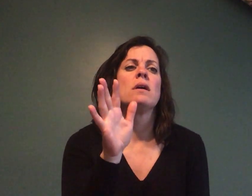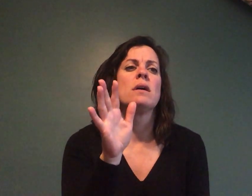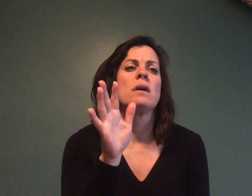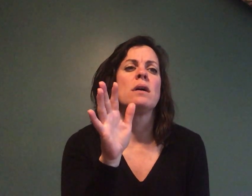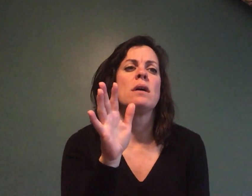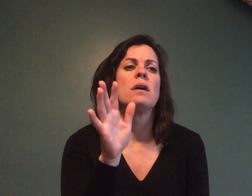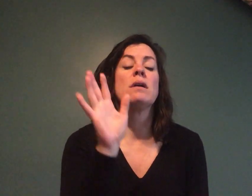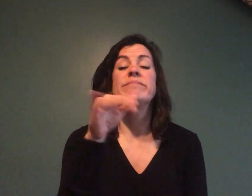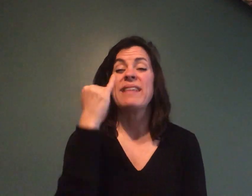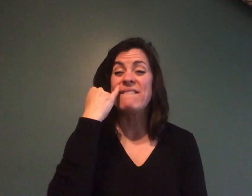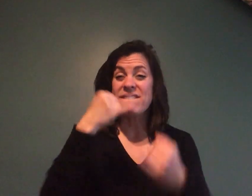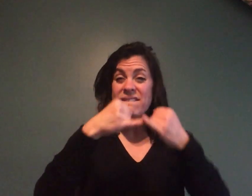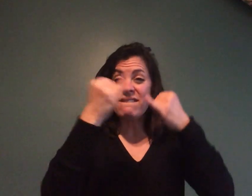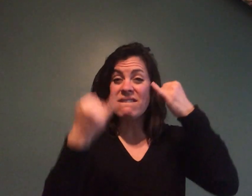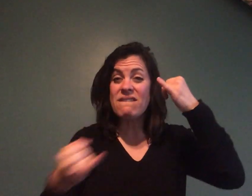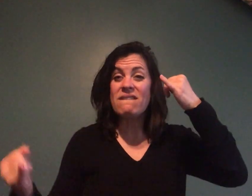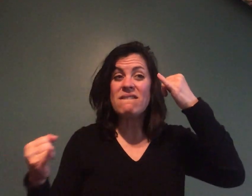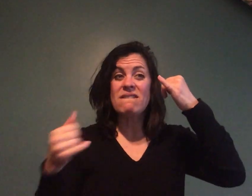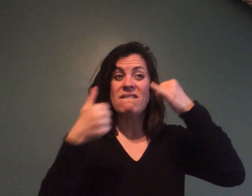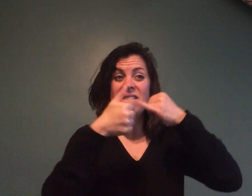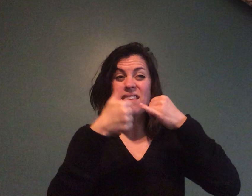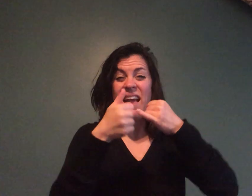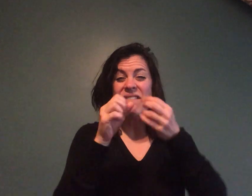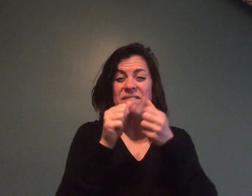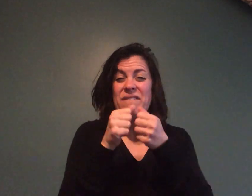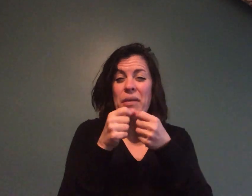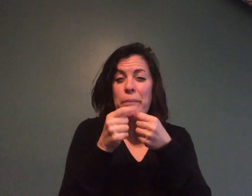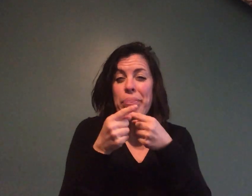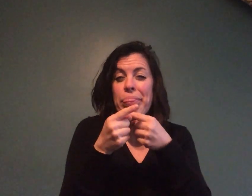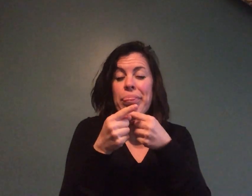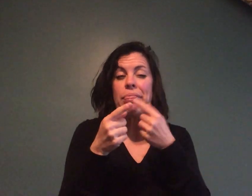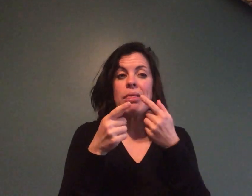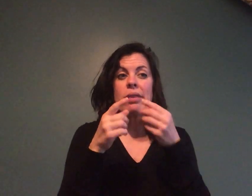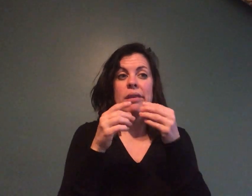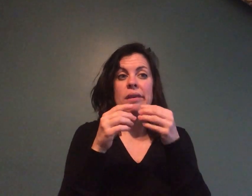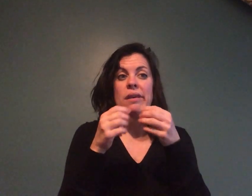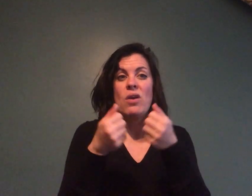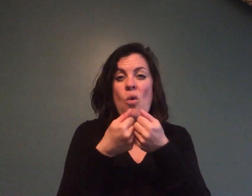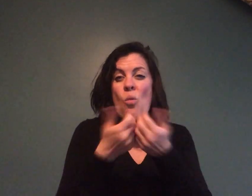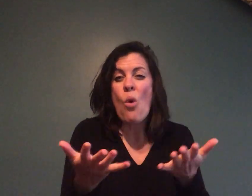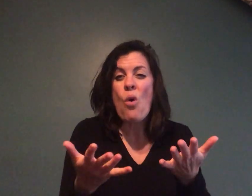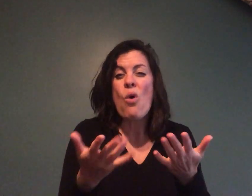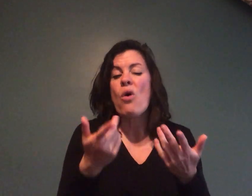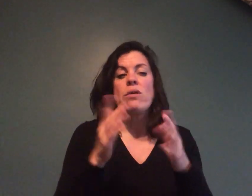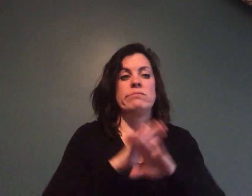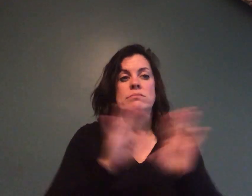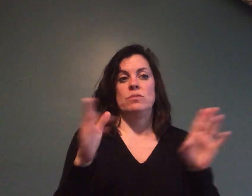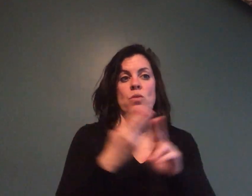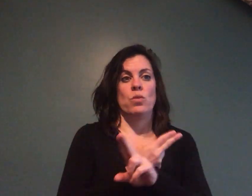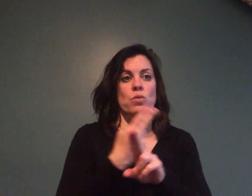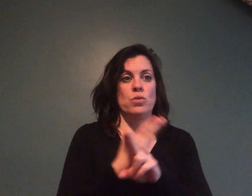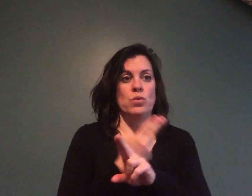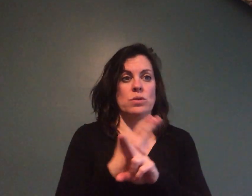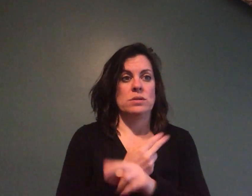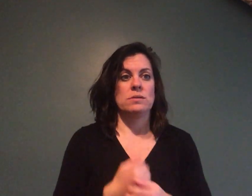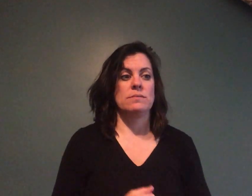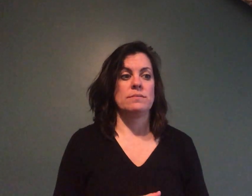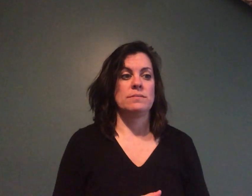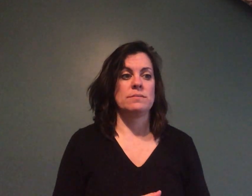Back in the day, and I don't know if any of you have ever seen it, maybe grandmoms or something like that,